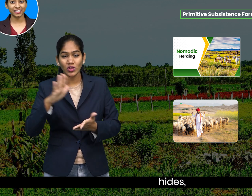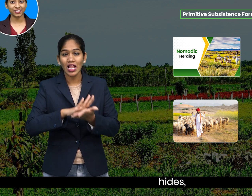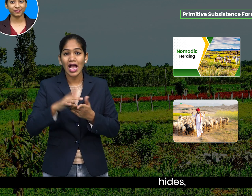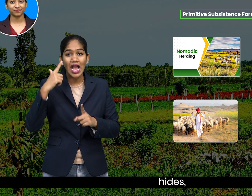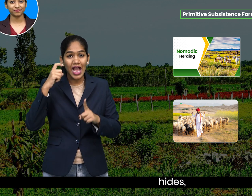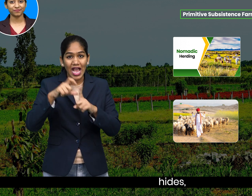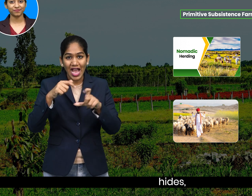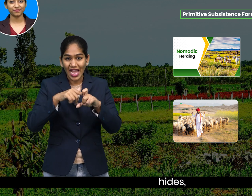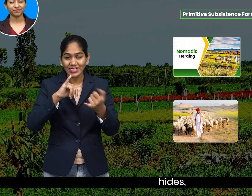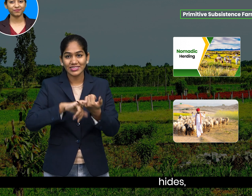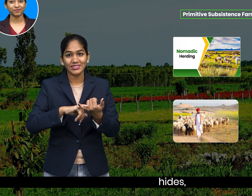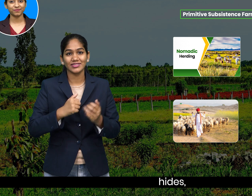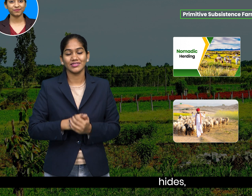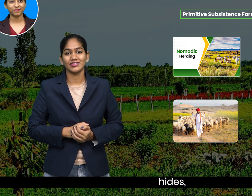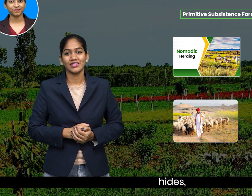hides,